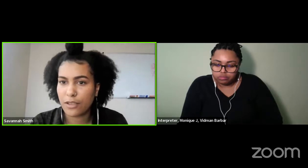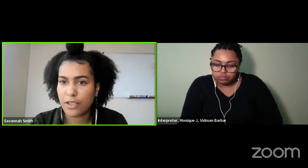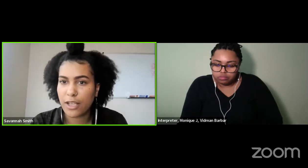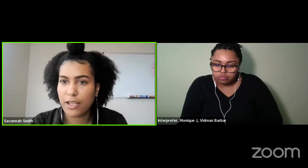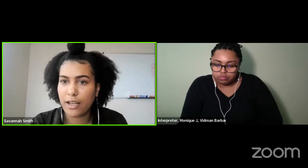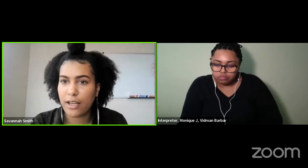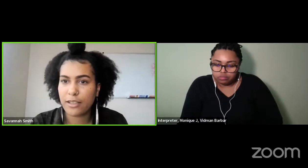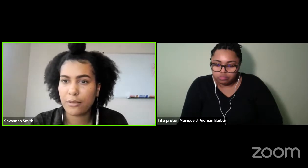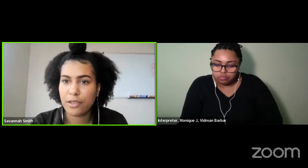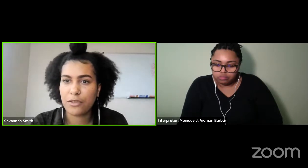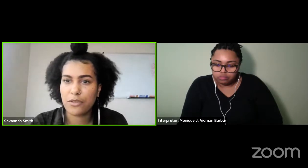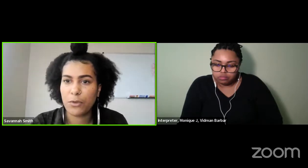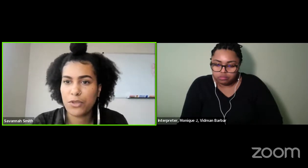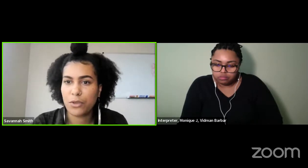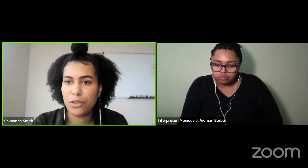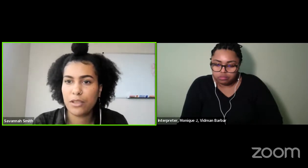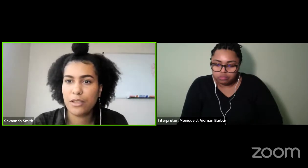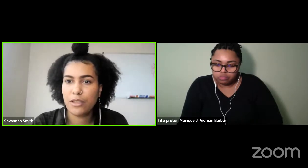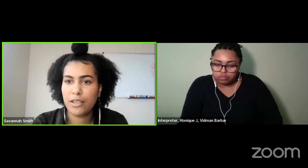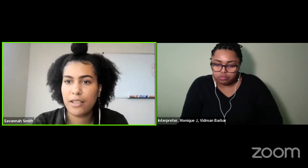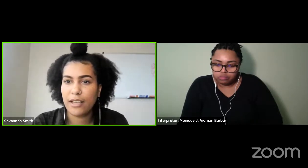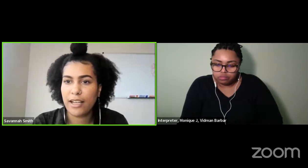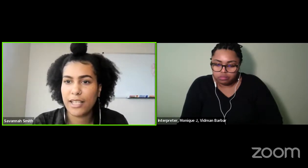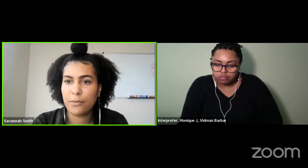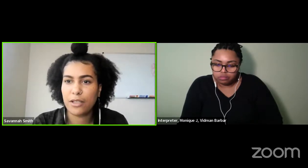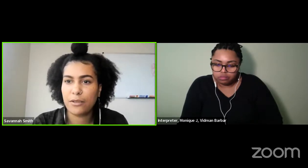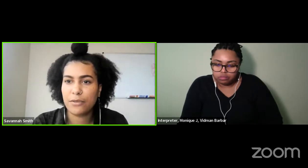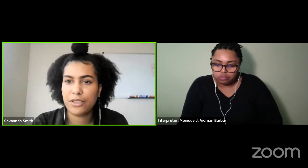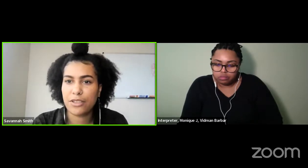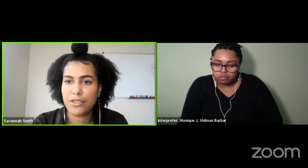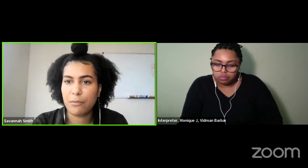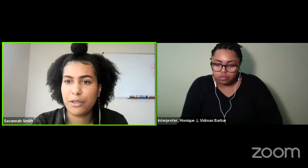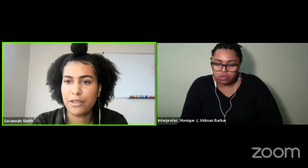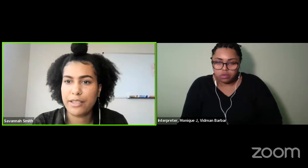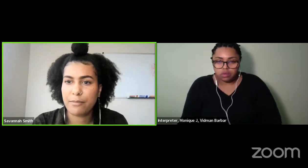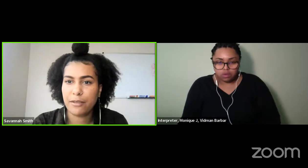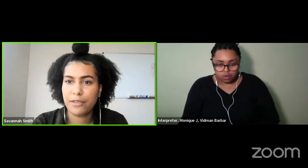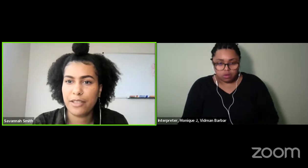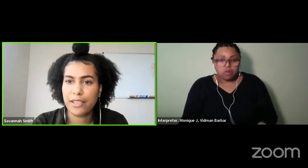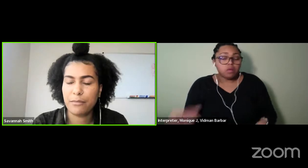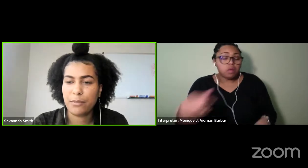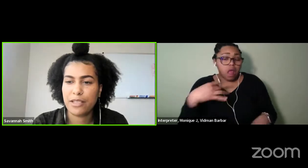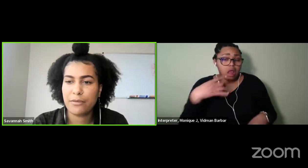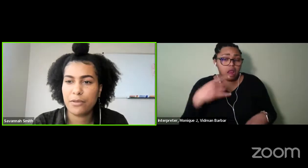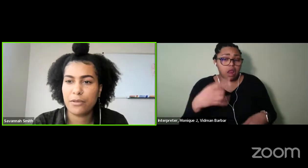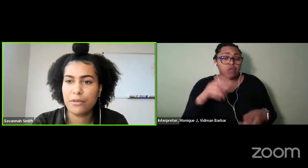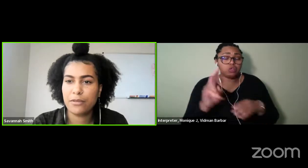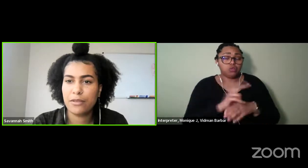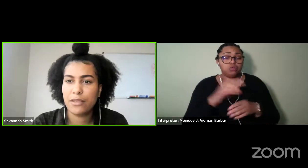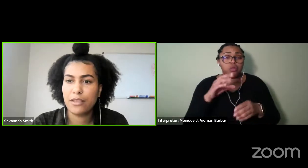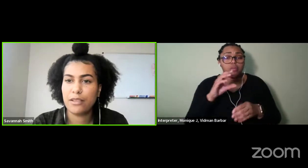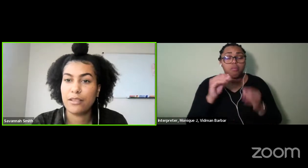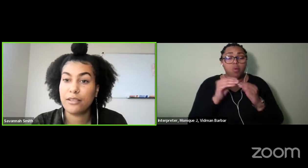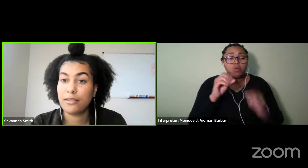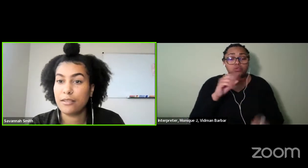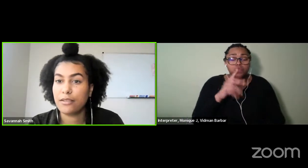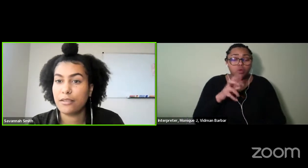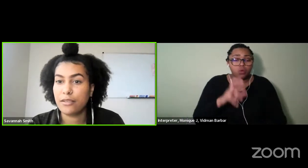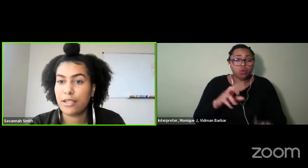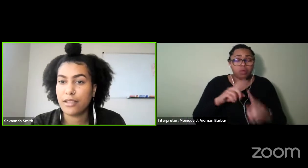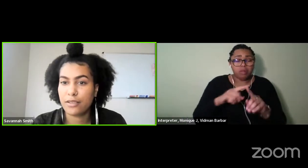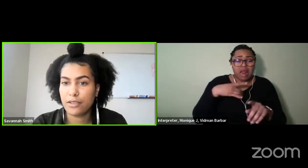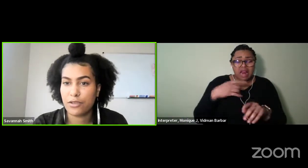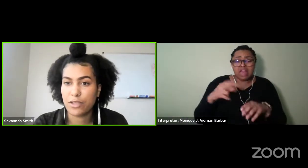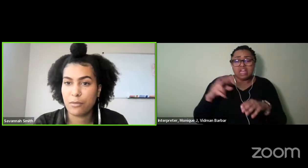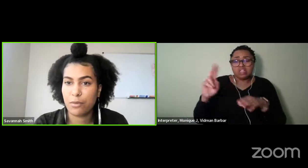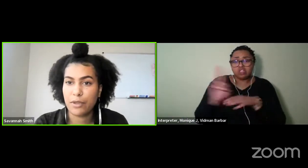So we have in the chat, I think we could use more solar. I like water features on buildings, but feel they can be wasteful.